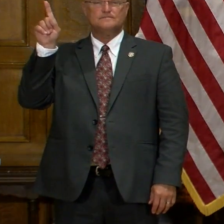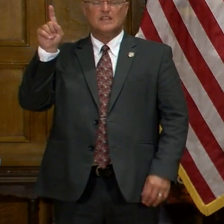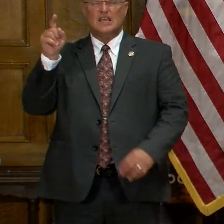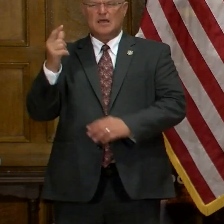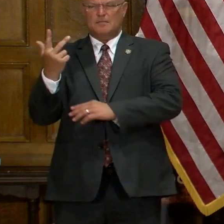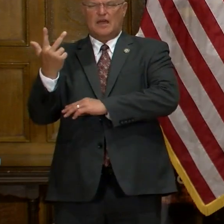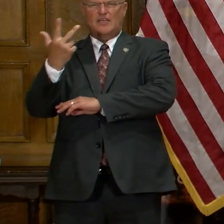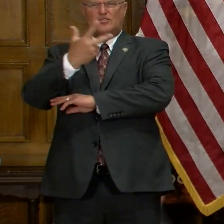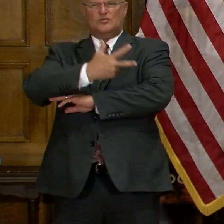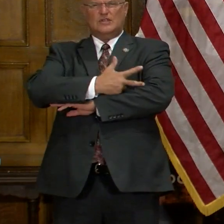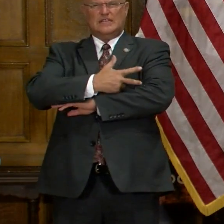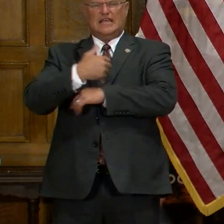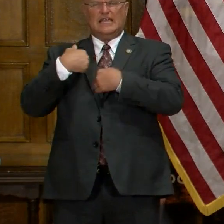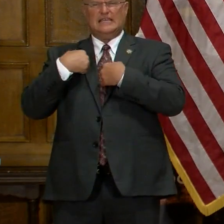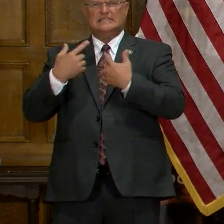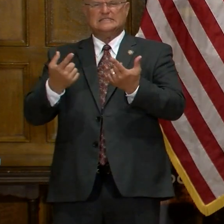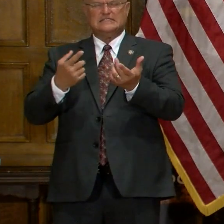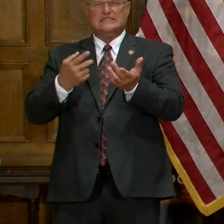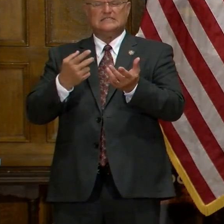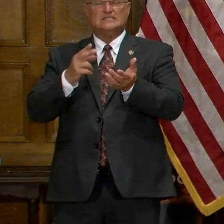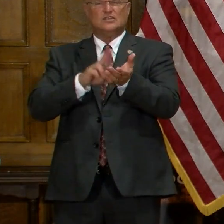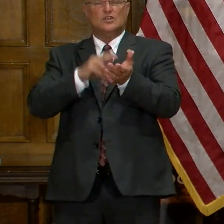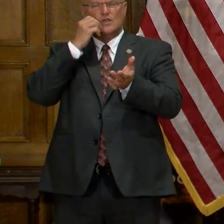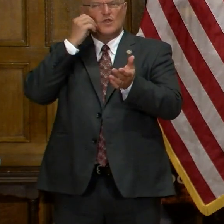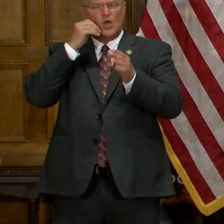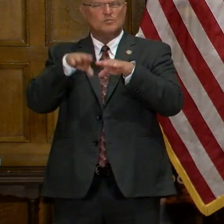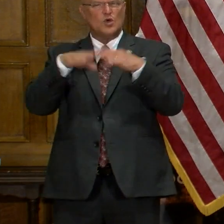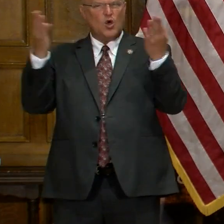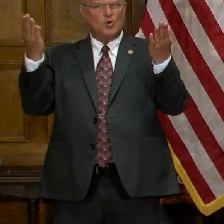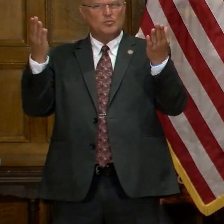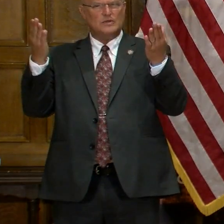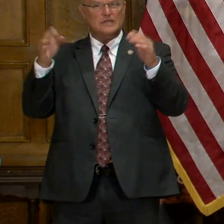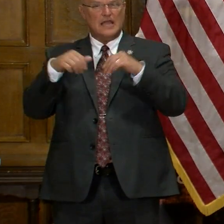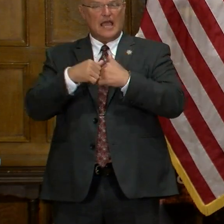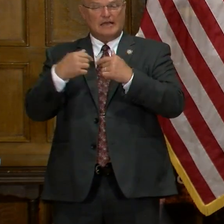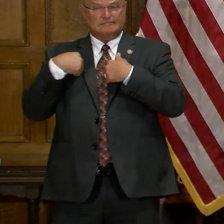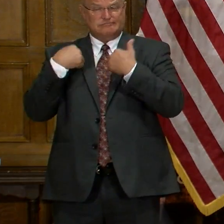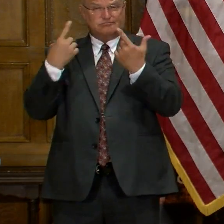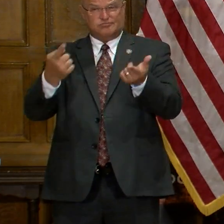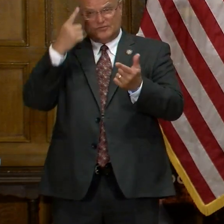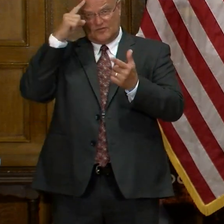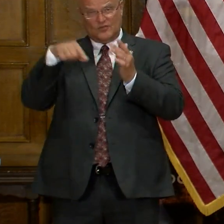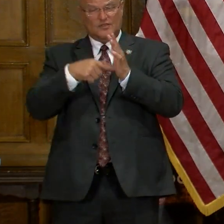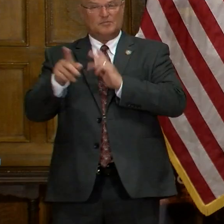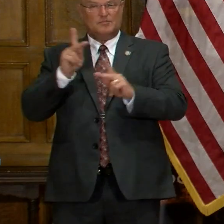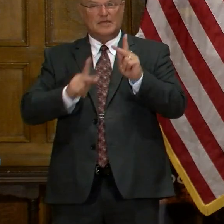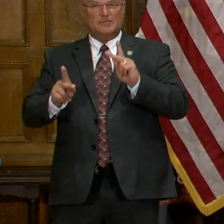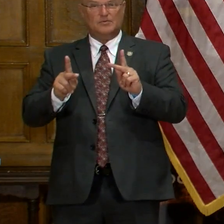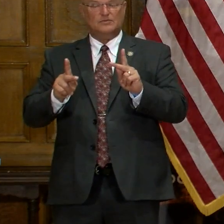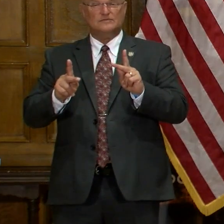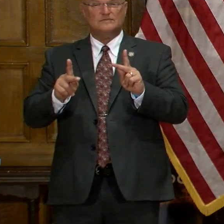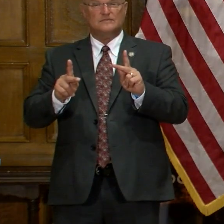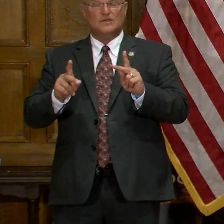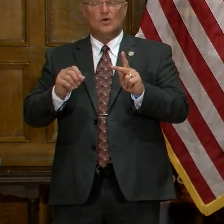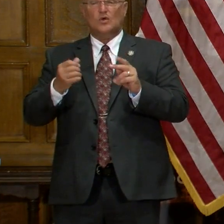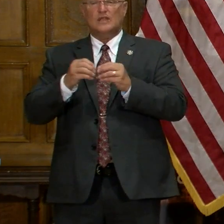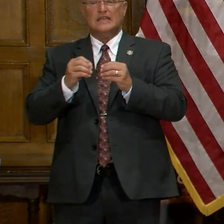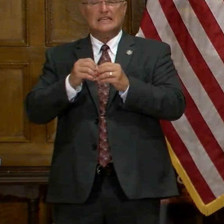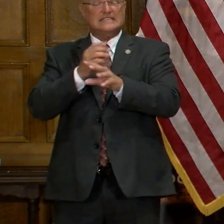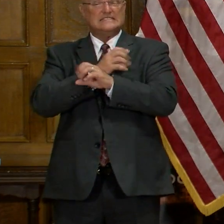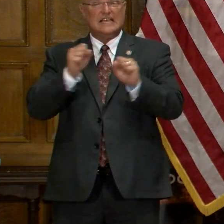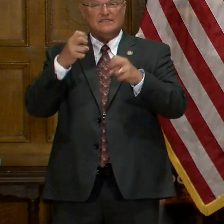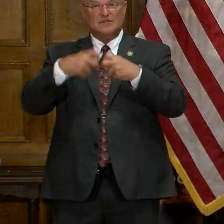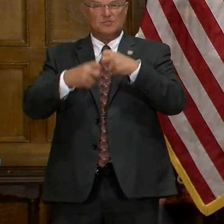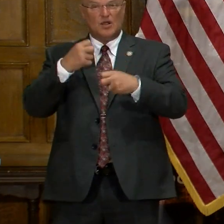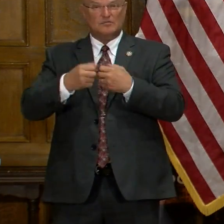since long-term care facilities reopened to visitors. Have you gotten any feedback on how that's been for those residents and operators, or any safety